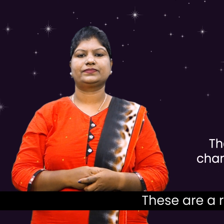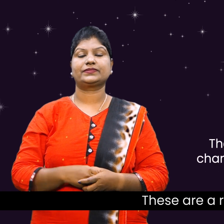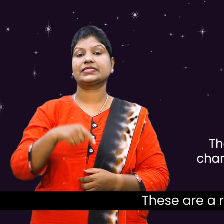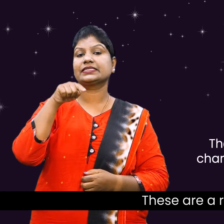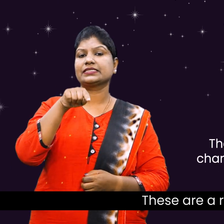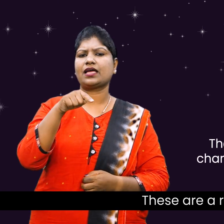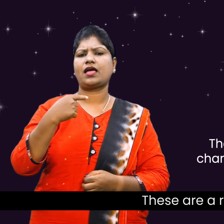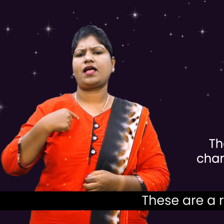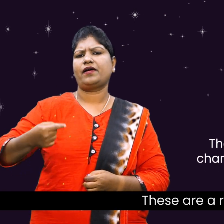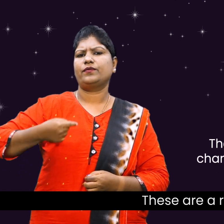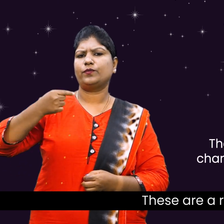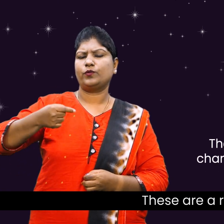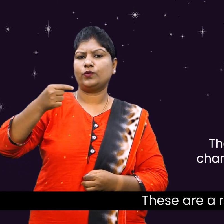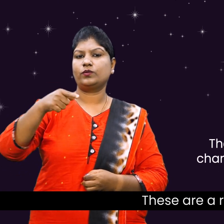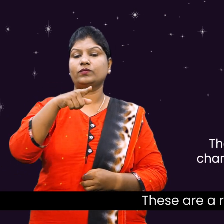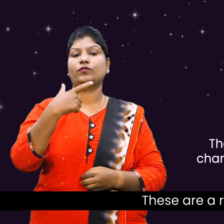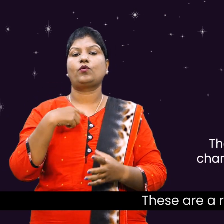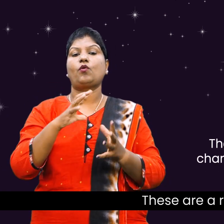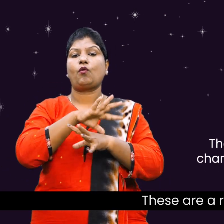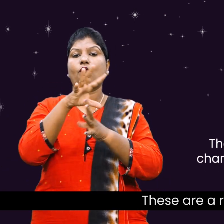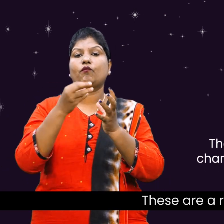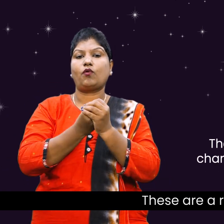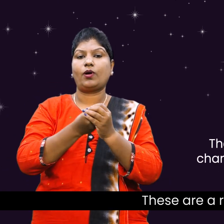This is a rare form of solar eclipse